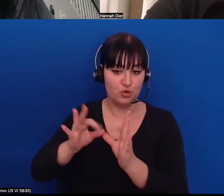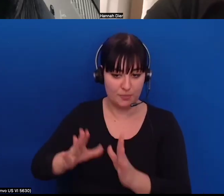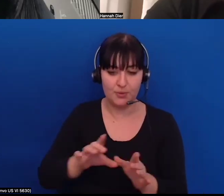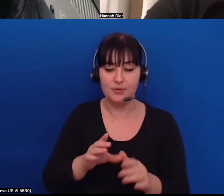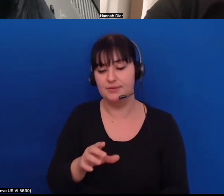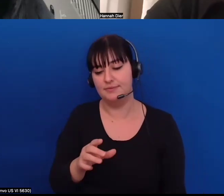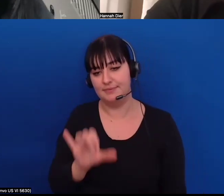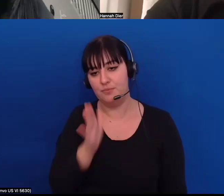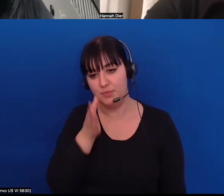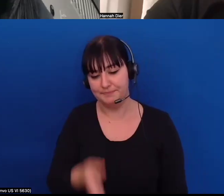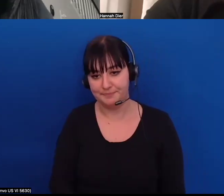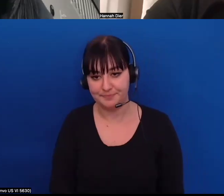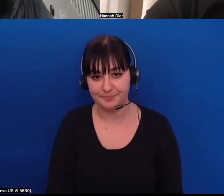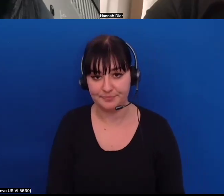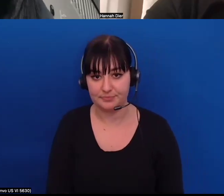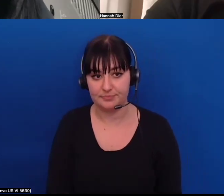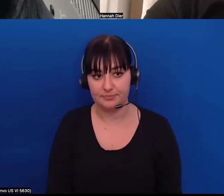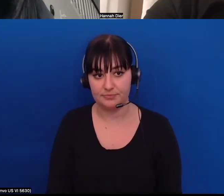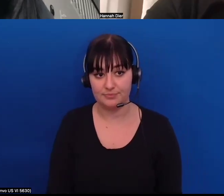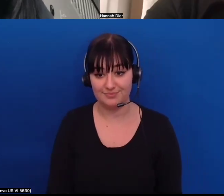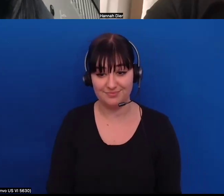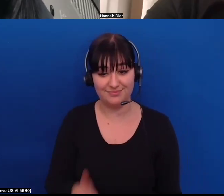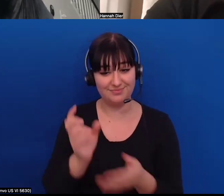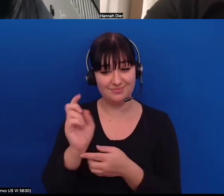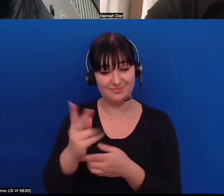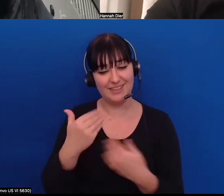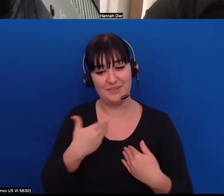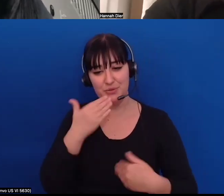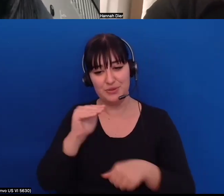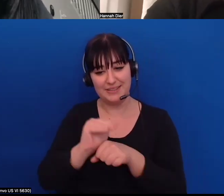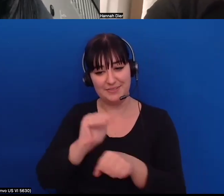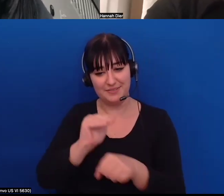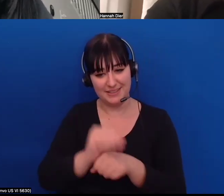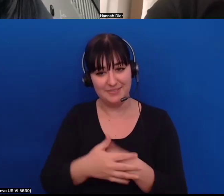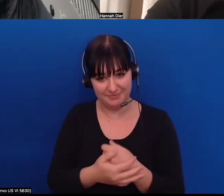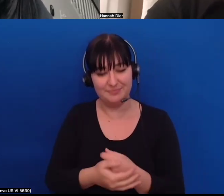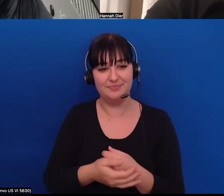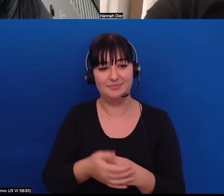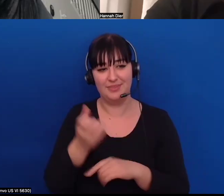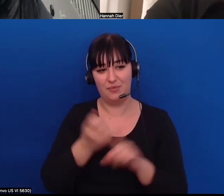All righty. Have a good evening, everyone. Thank you.